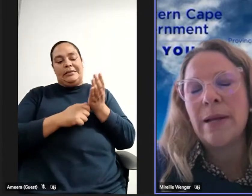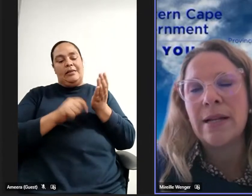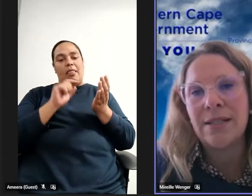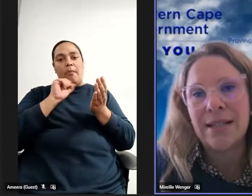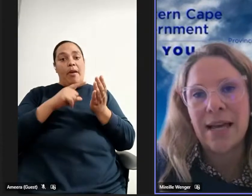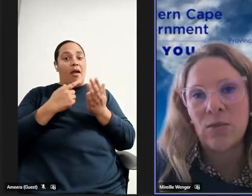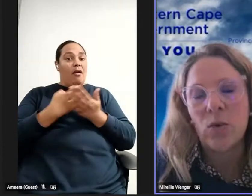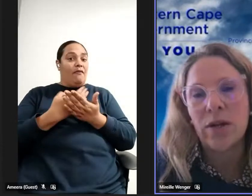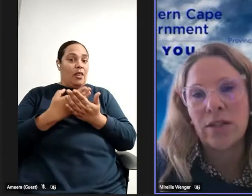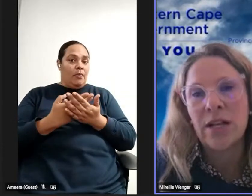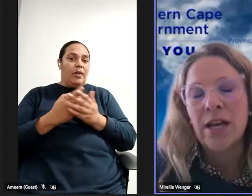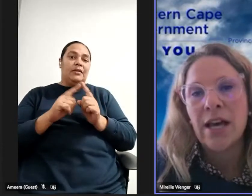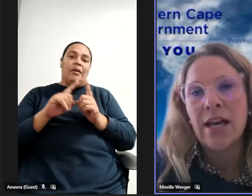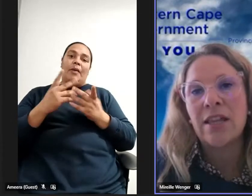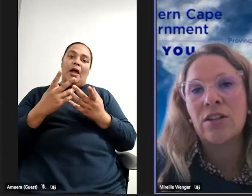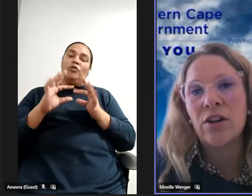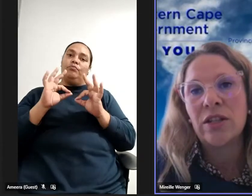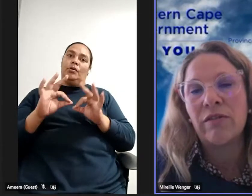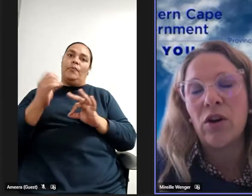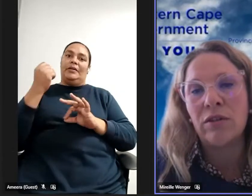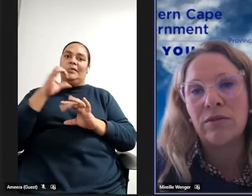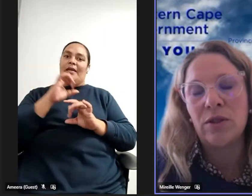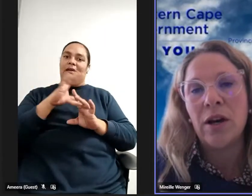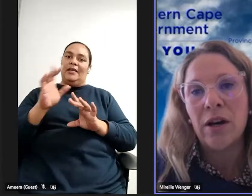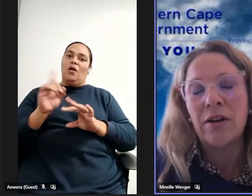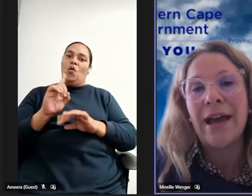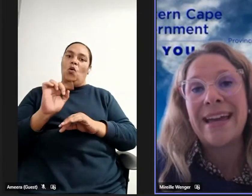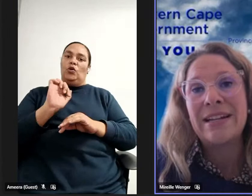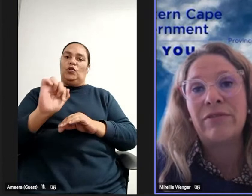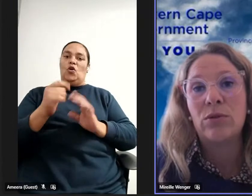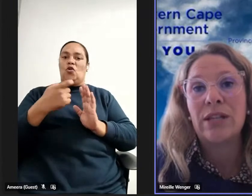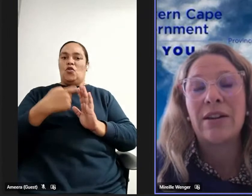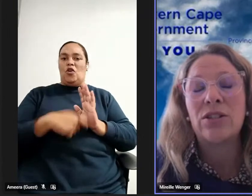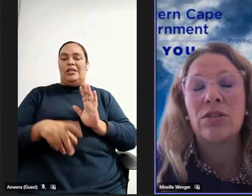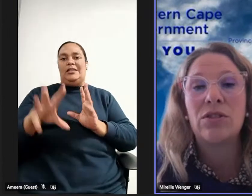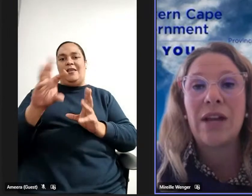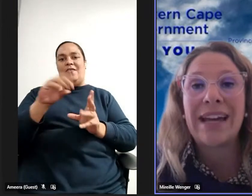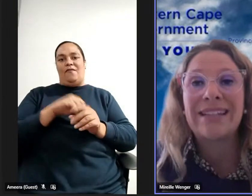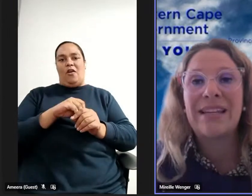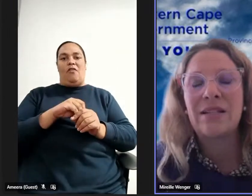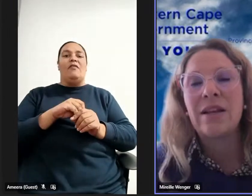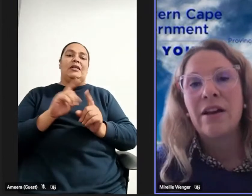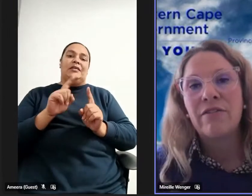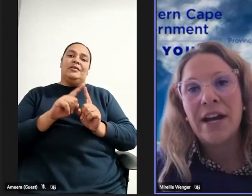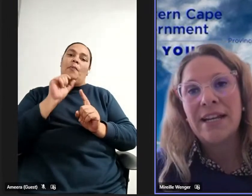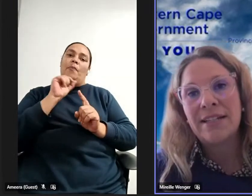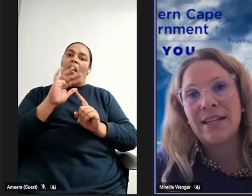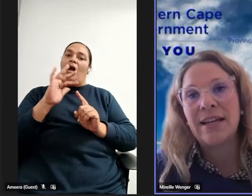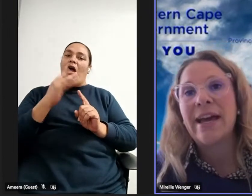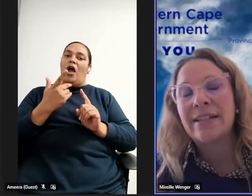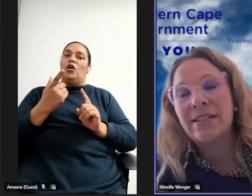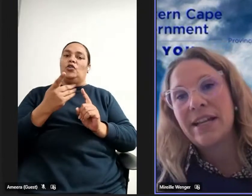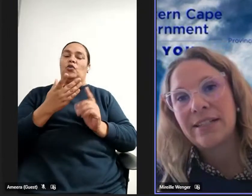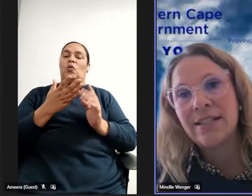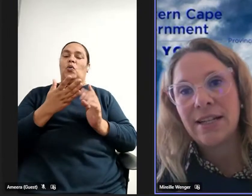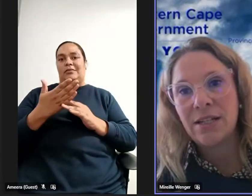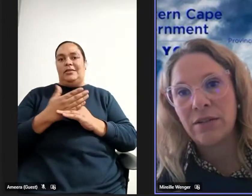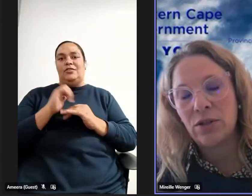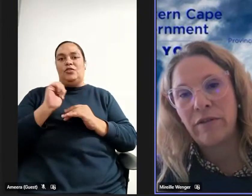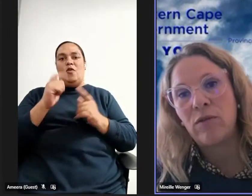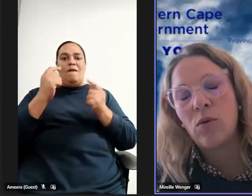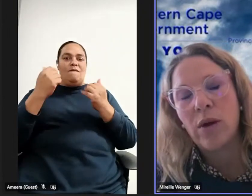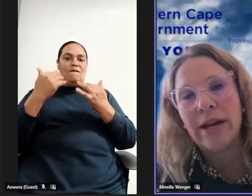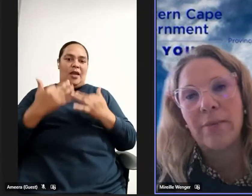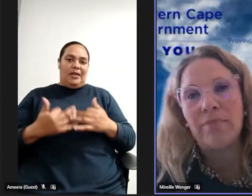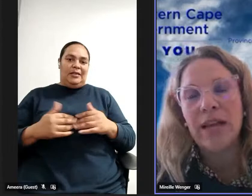able to properly understand what the costs involved are and, of course, how to access financing and tax